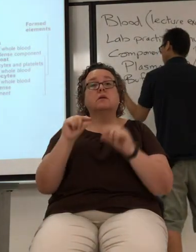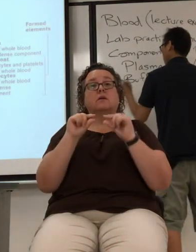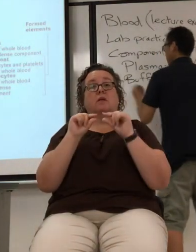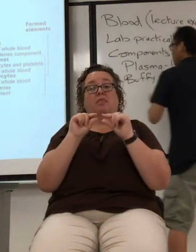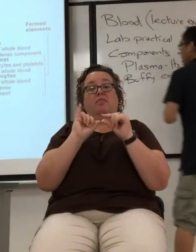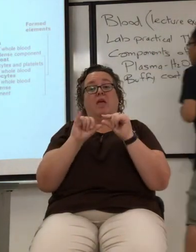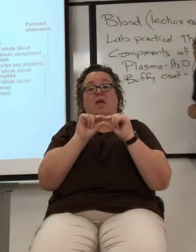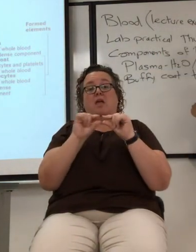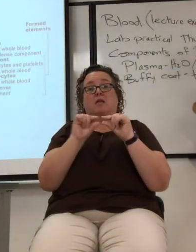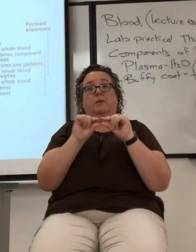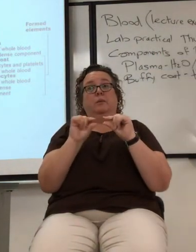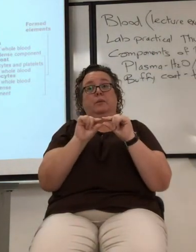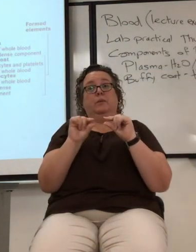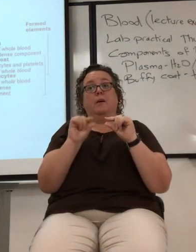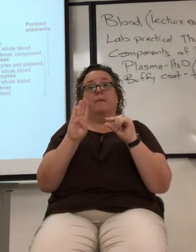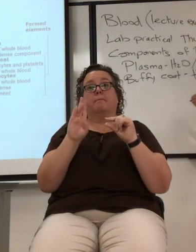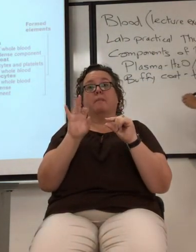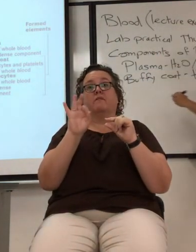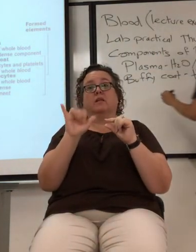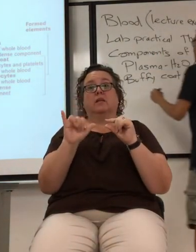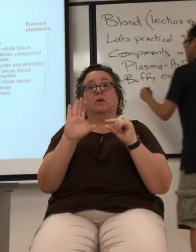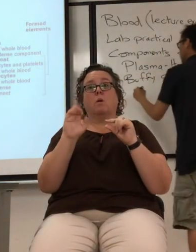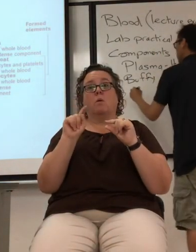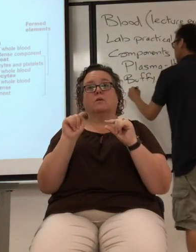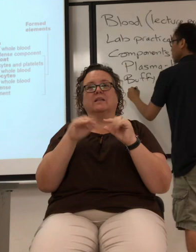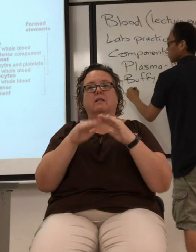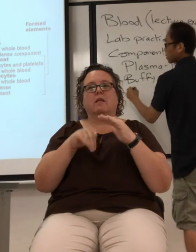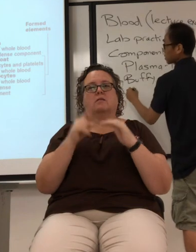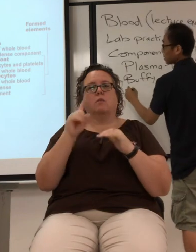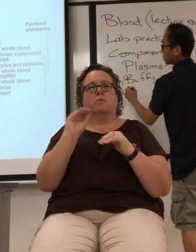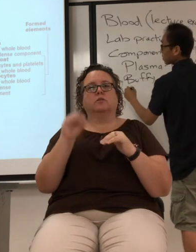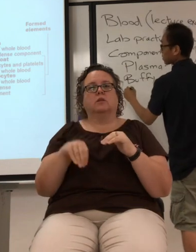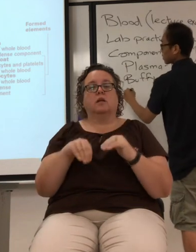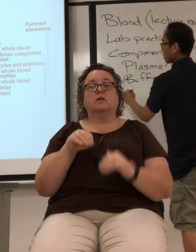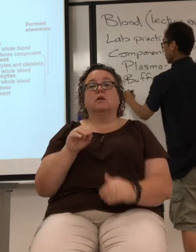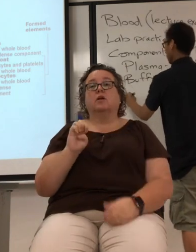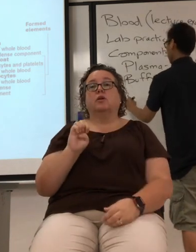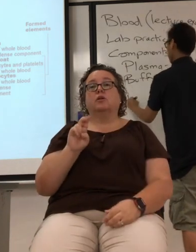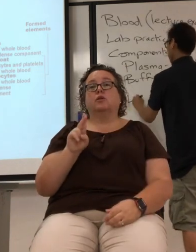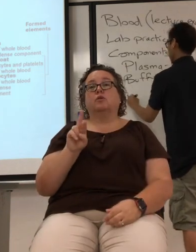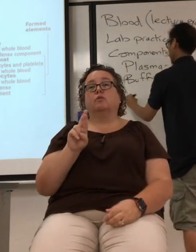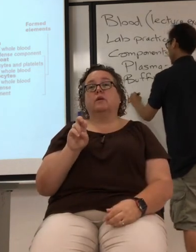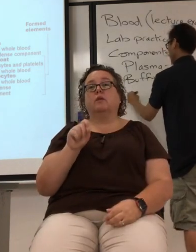blood, but the erythrocytes